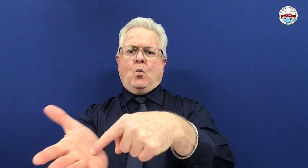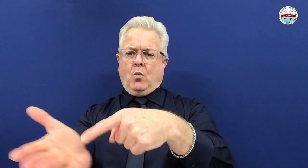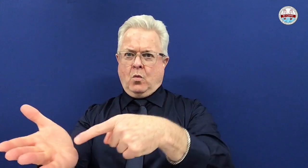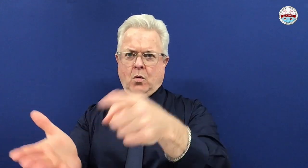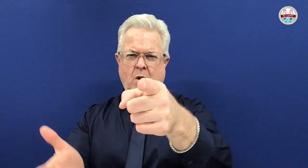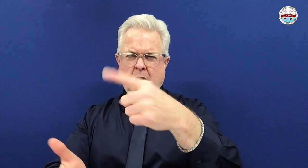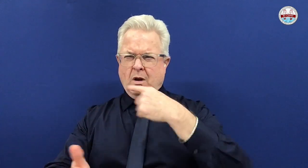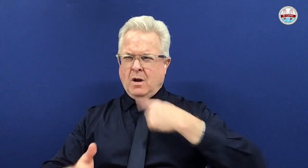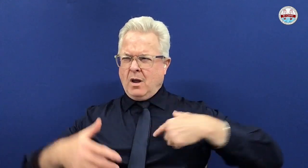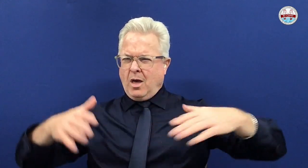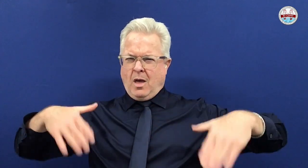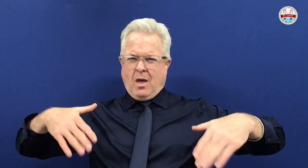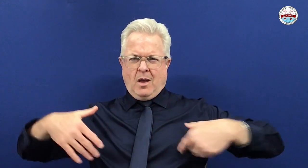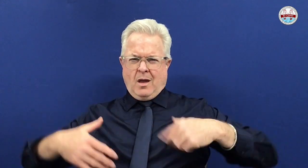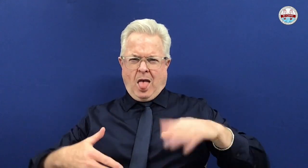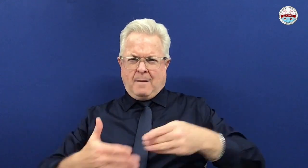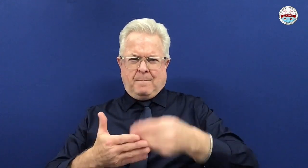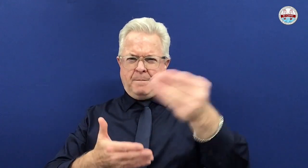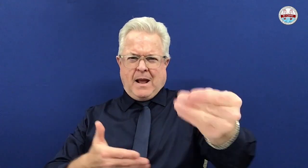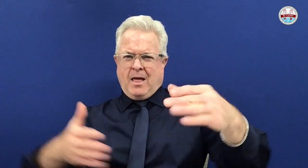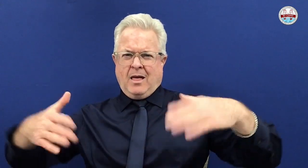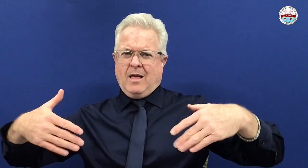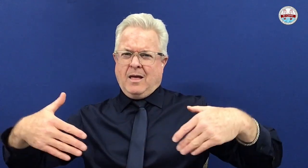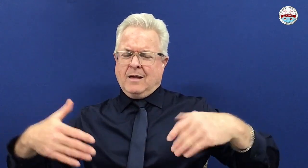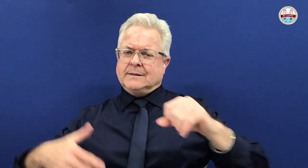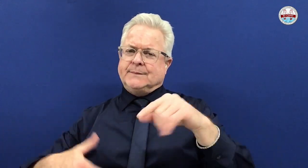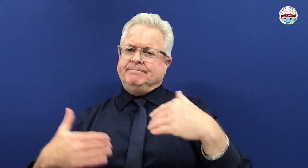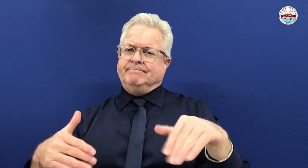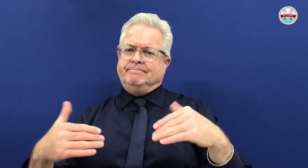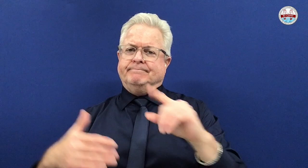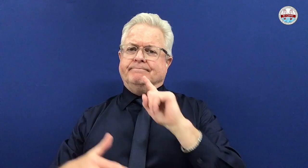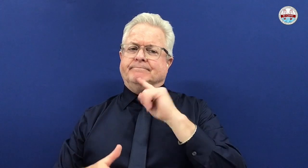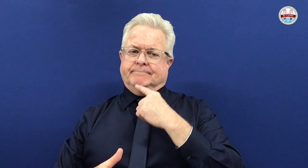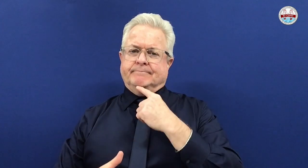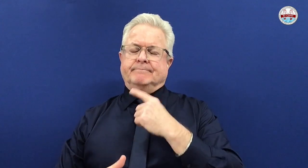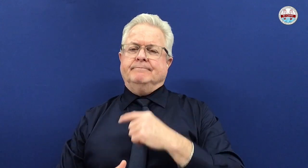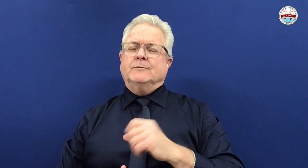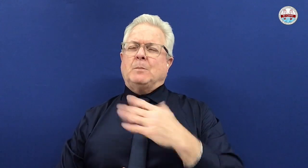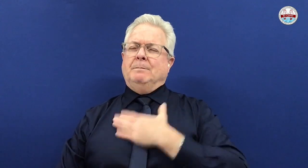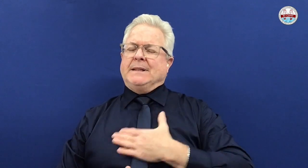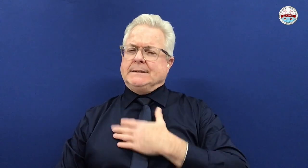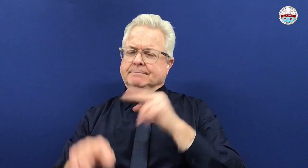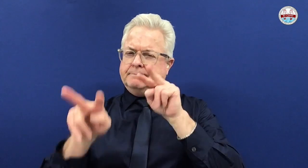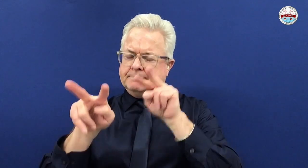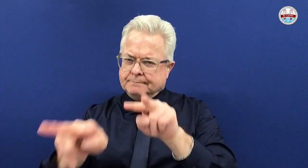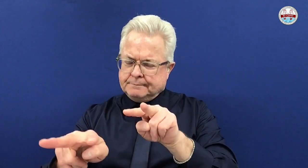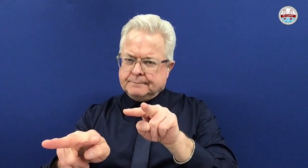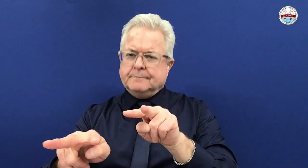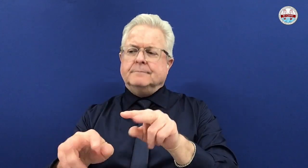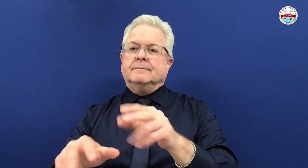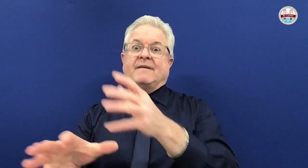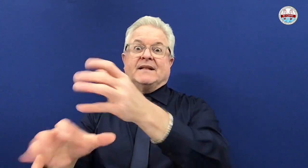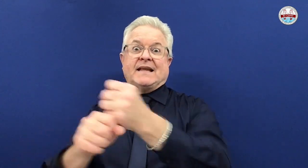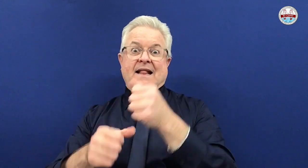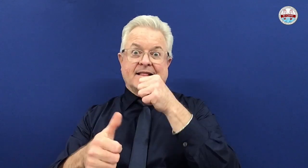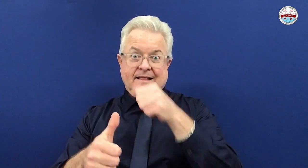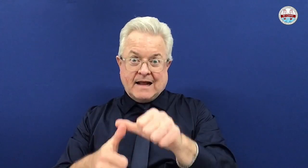it's your information, and even though you didn't buy the boat or the car or borrow that money, you could be impacted by